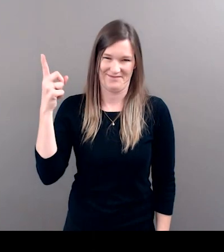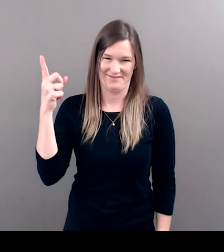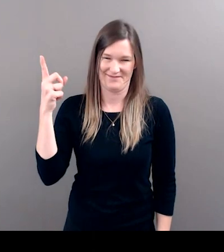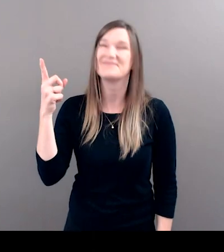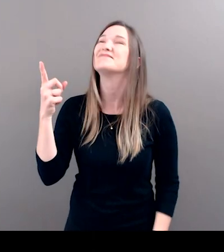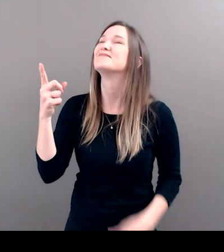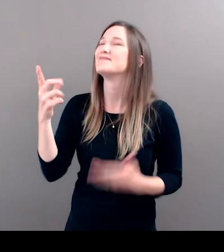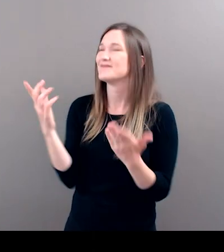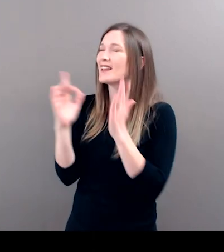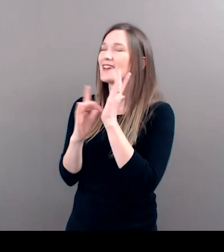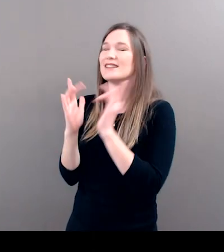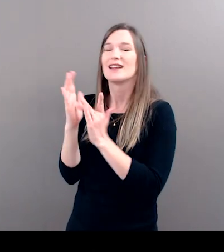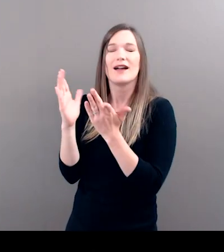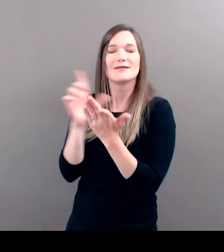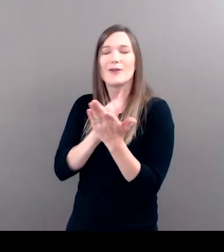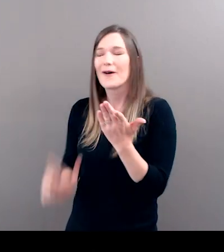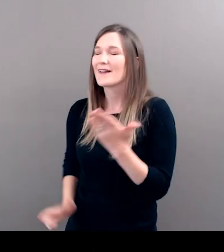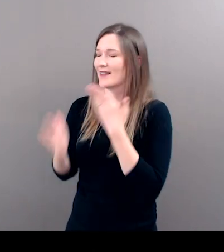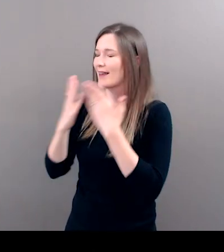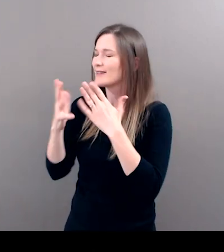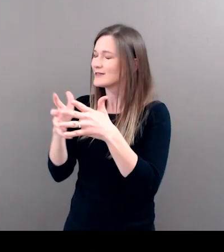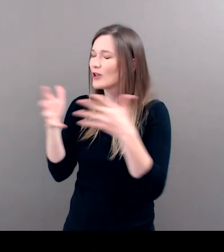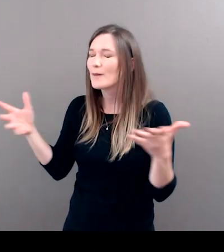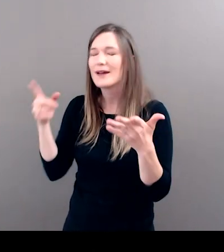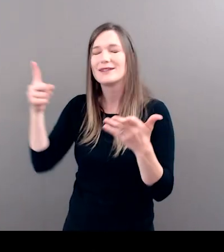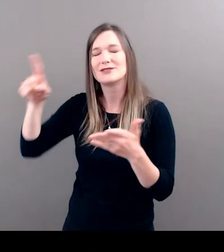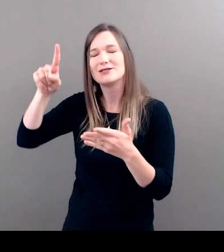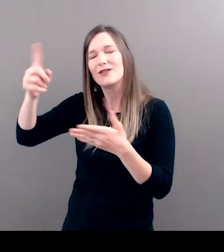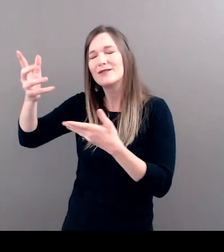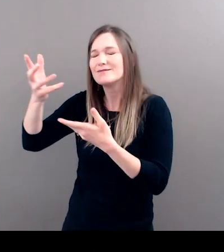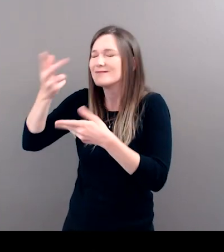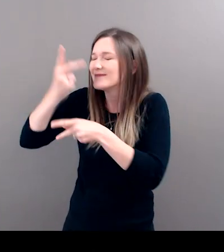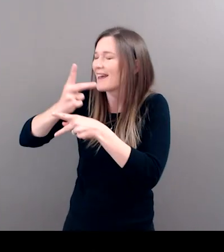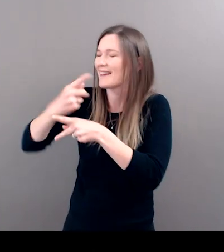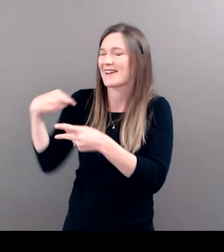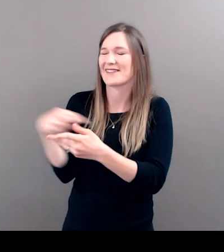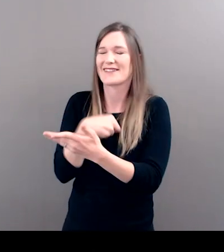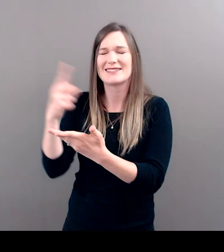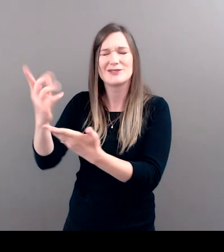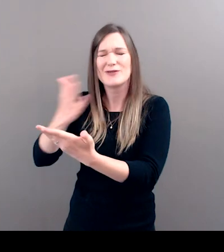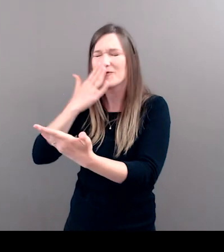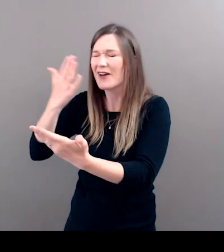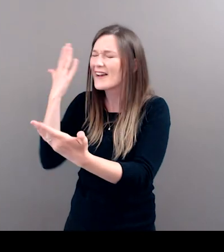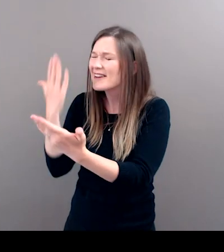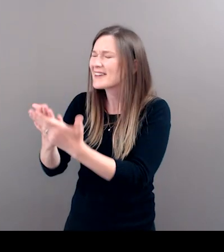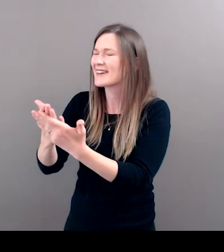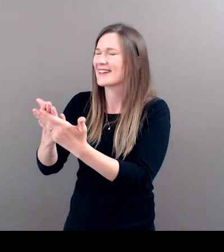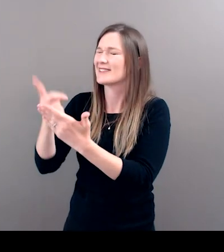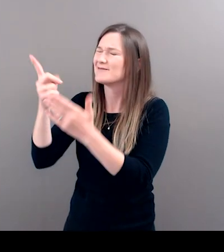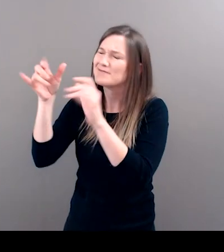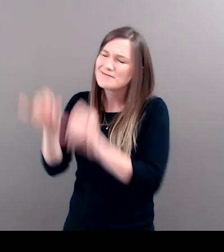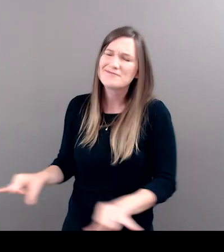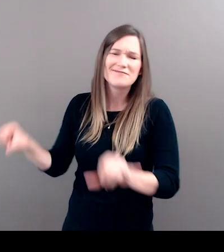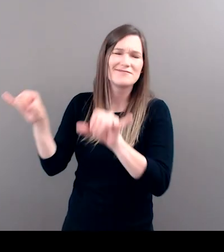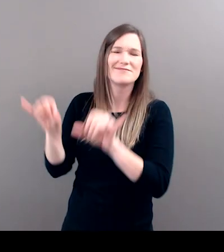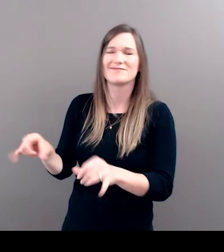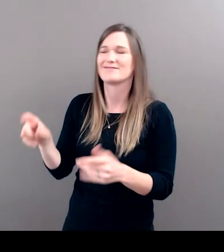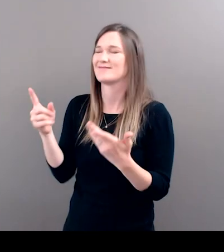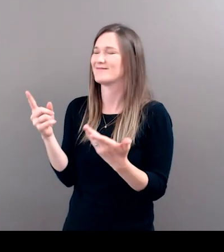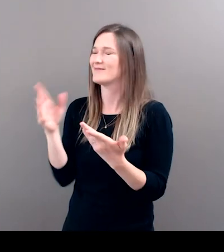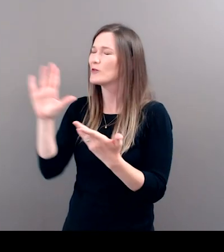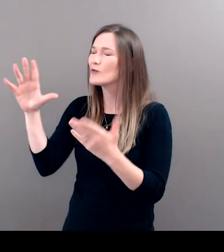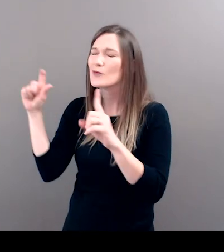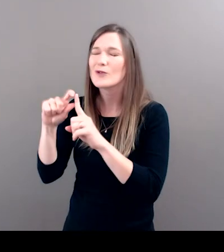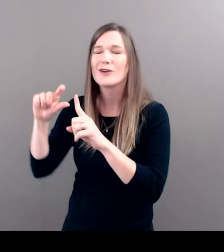you so much for your faithfulness. Thank you so much for your goodness. Thank you for just your word, your faithfulness,